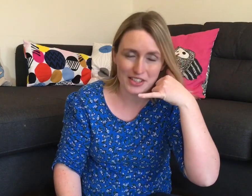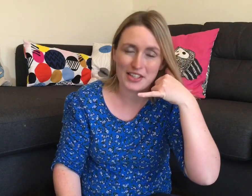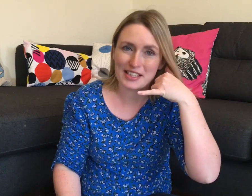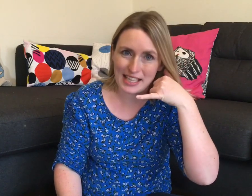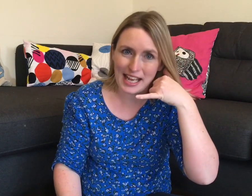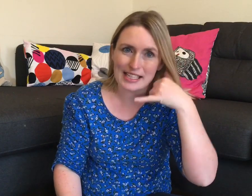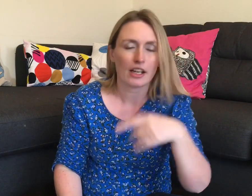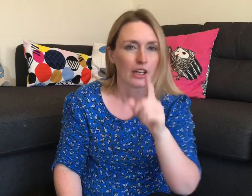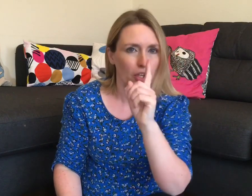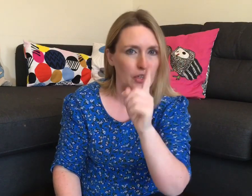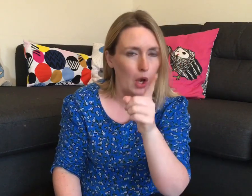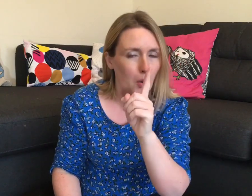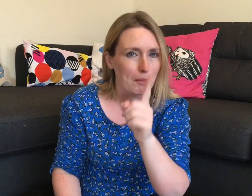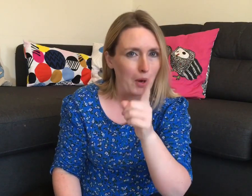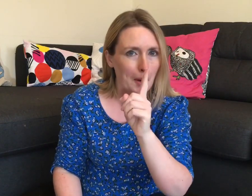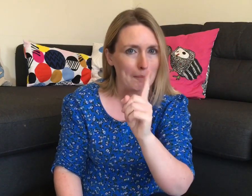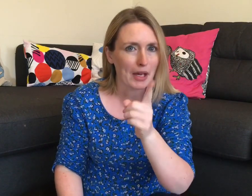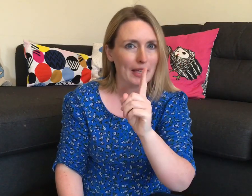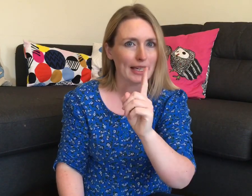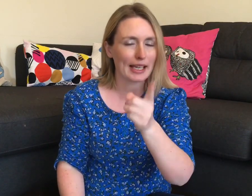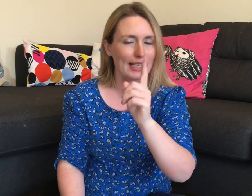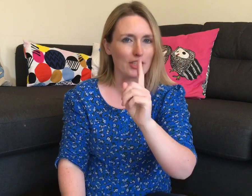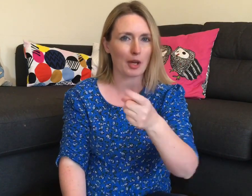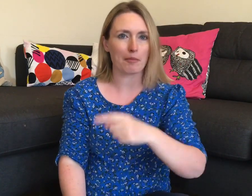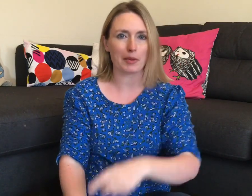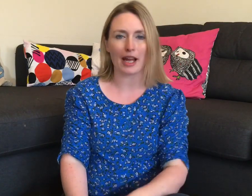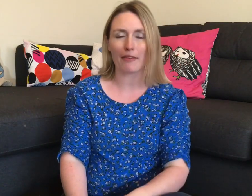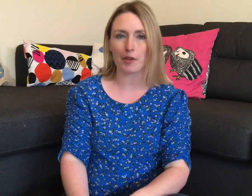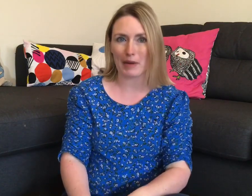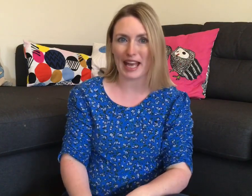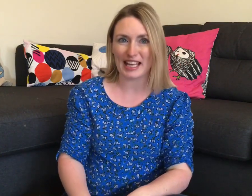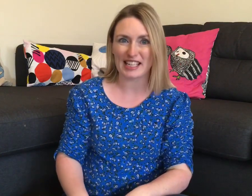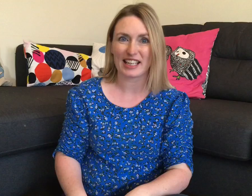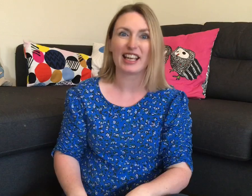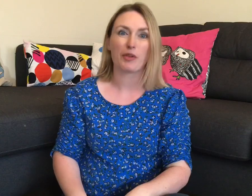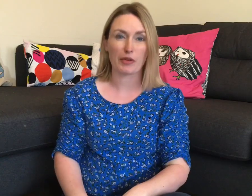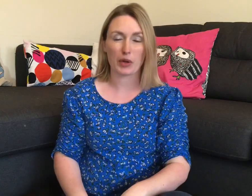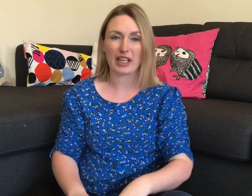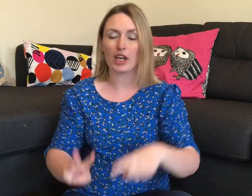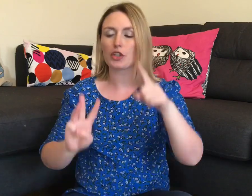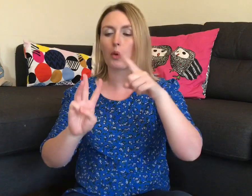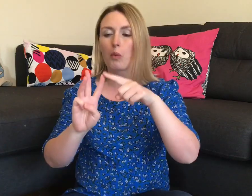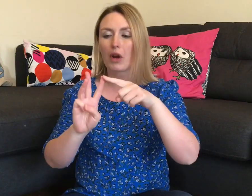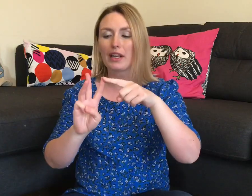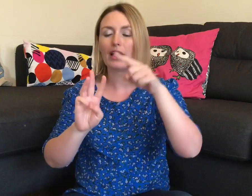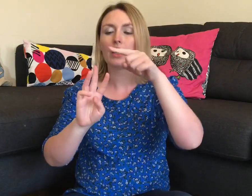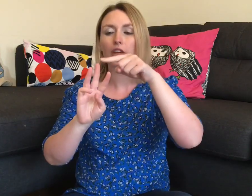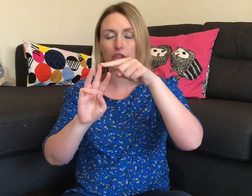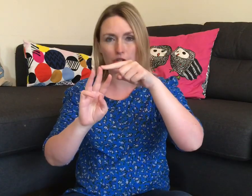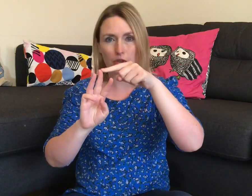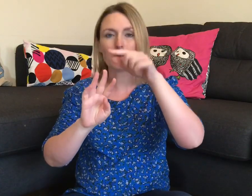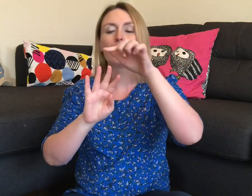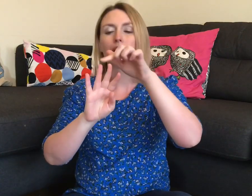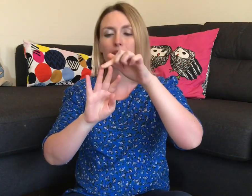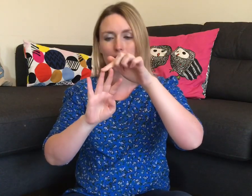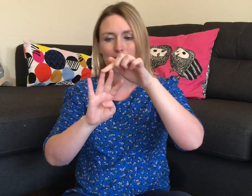said no more monkeys jumping on the bed one he got one two three